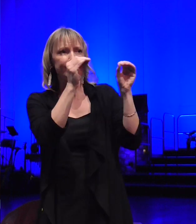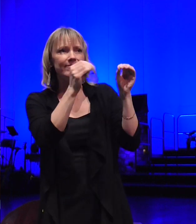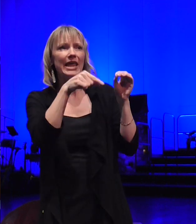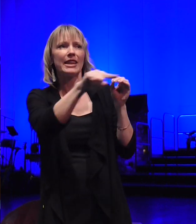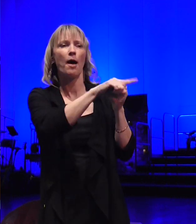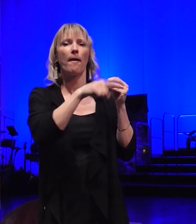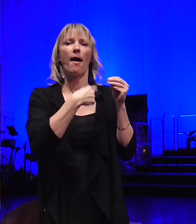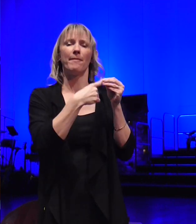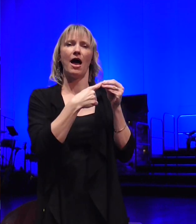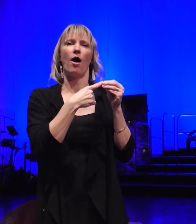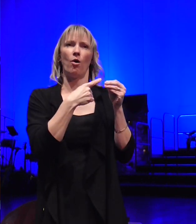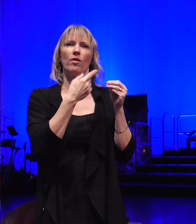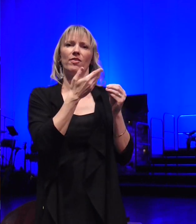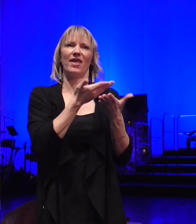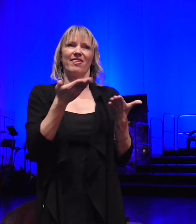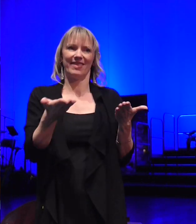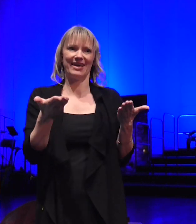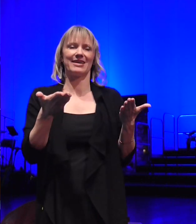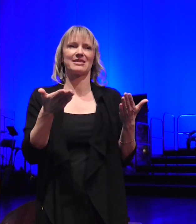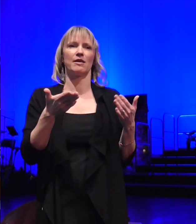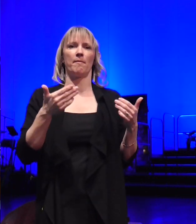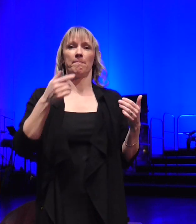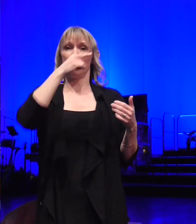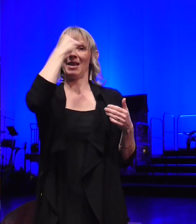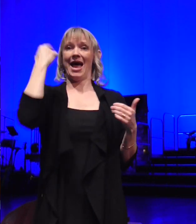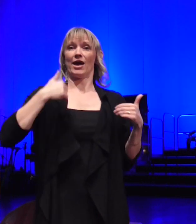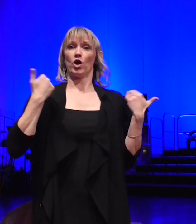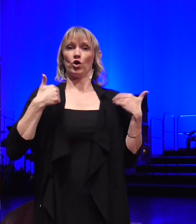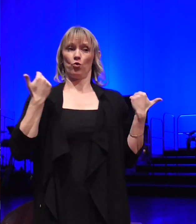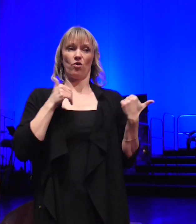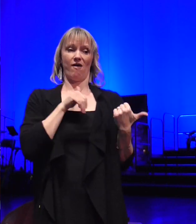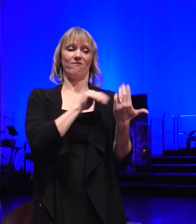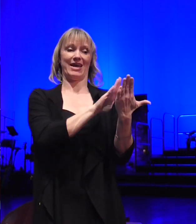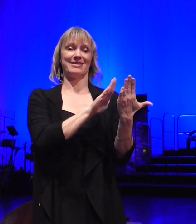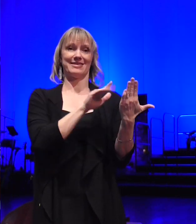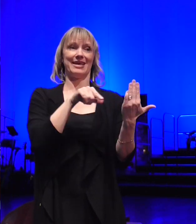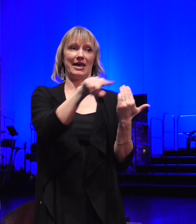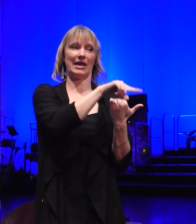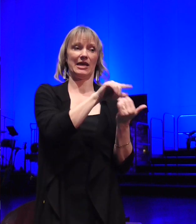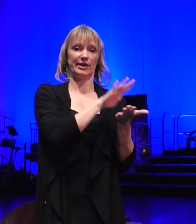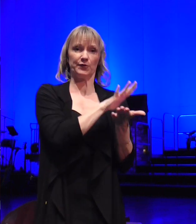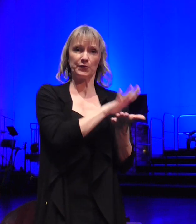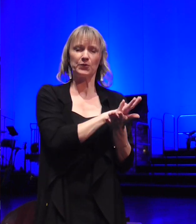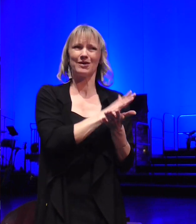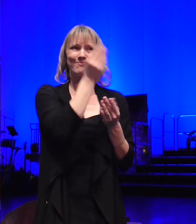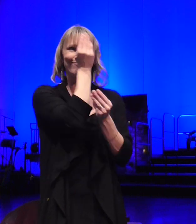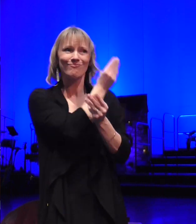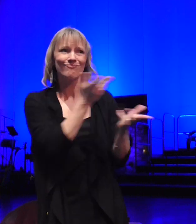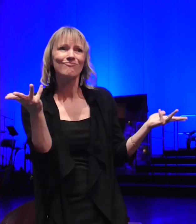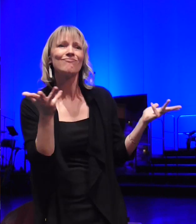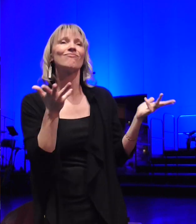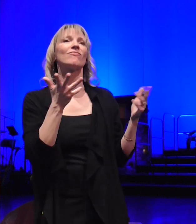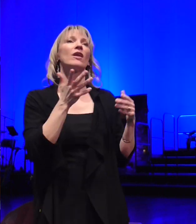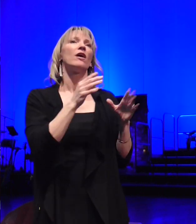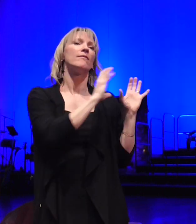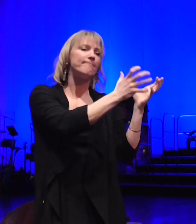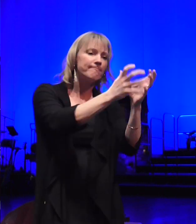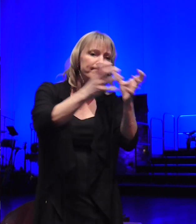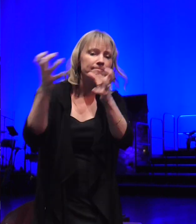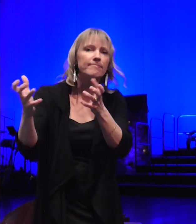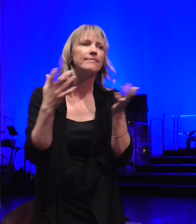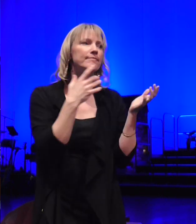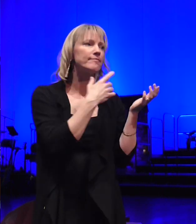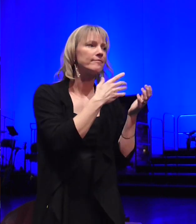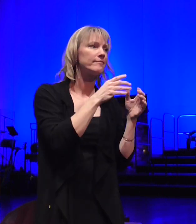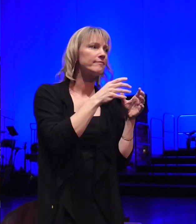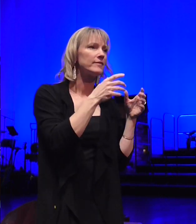the disparities that are facing black youth in schools. And he shares that he put them in their breakout rooms. He showed